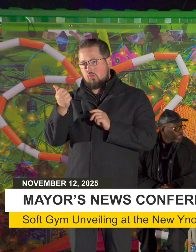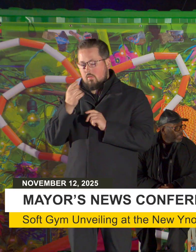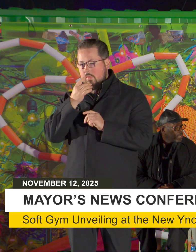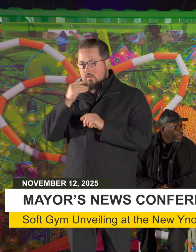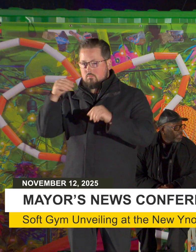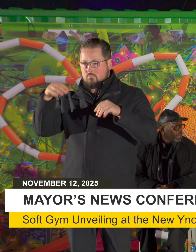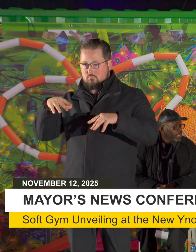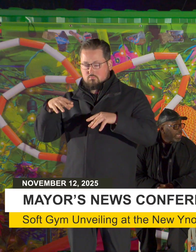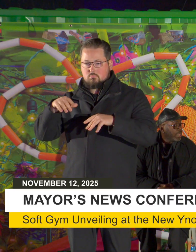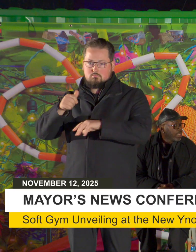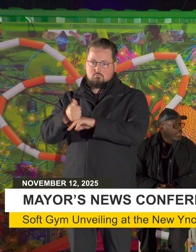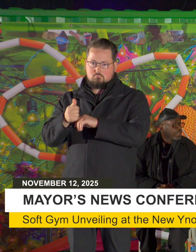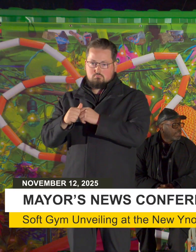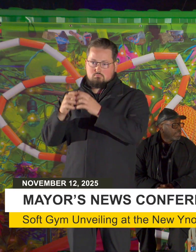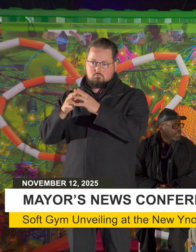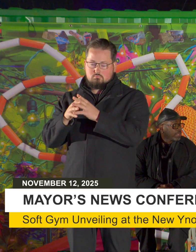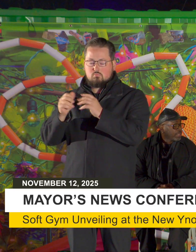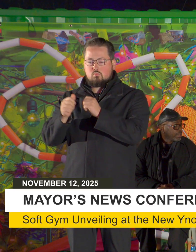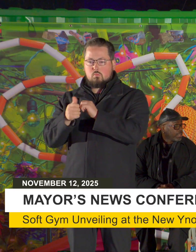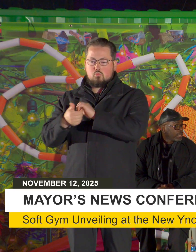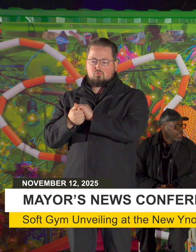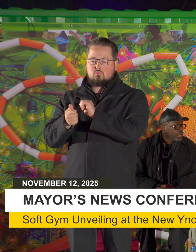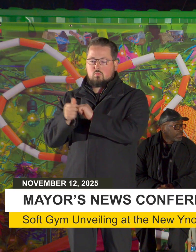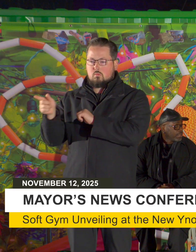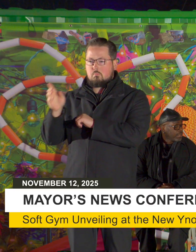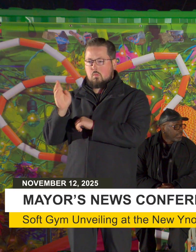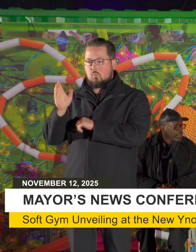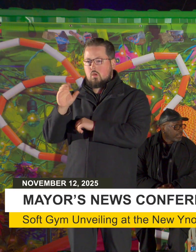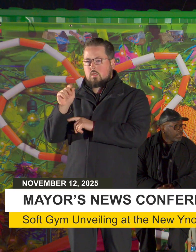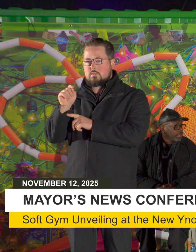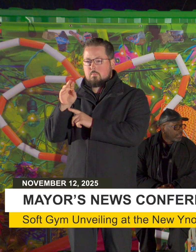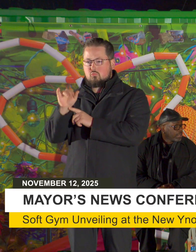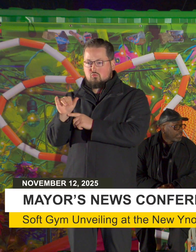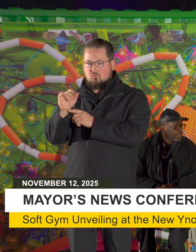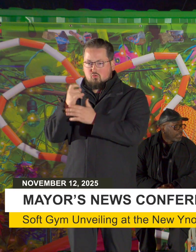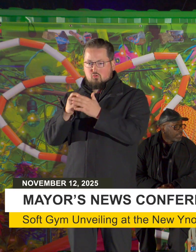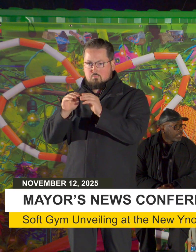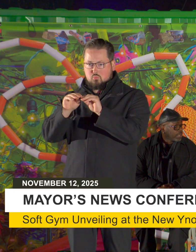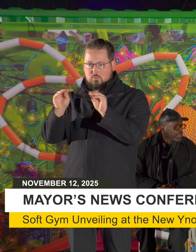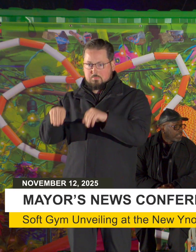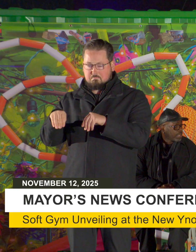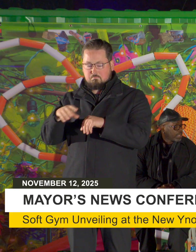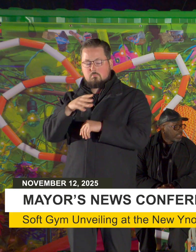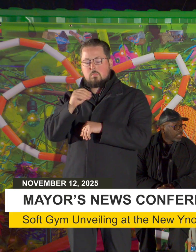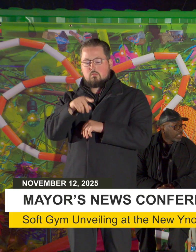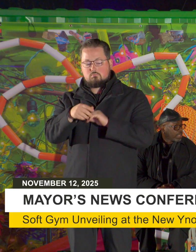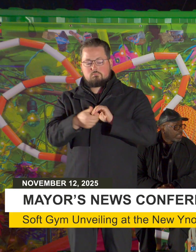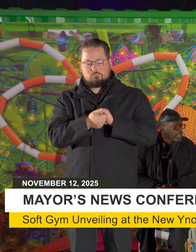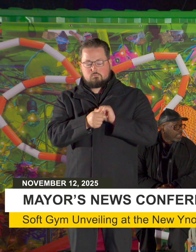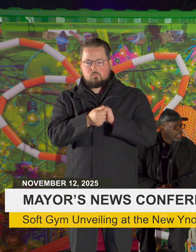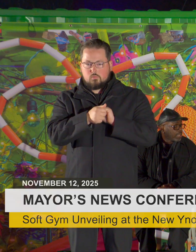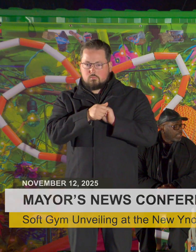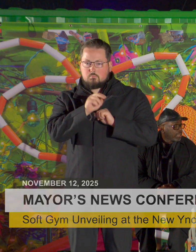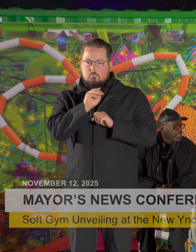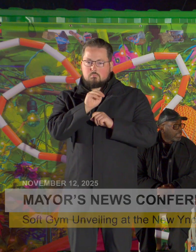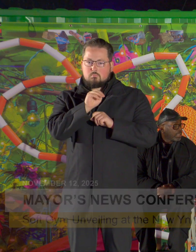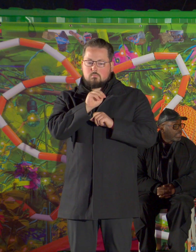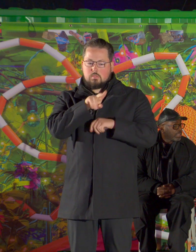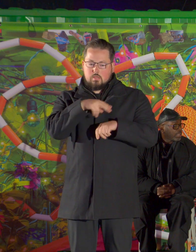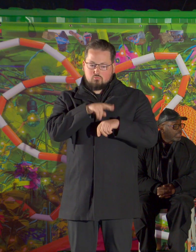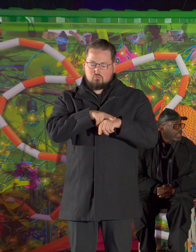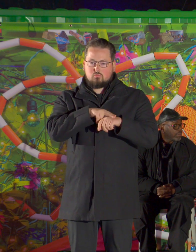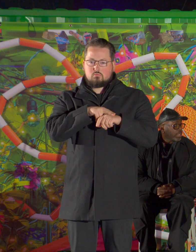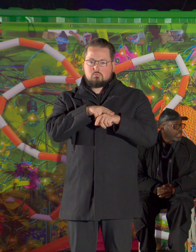installation in partnership with the Baltimore Contemporary Art Museum and a collaboration with the National Endowment for